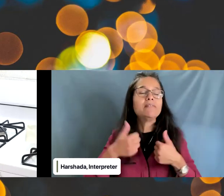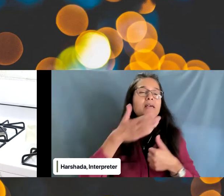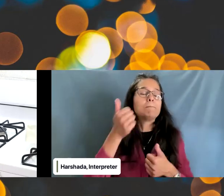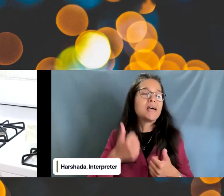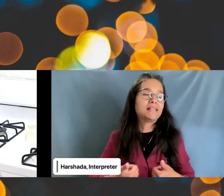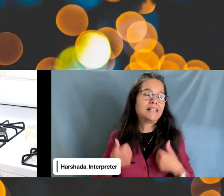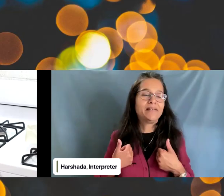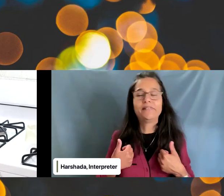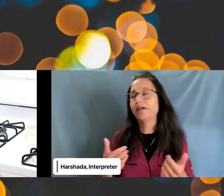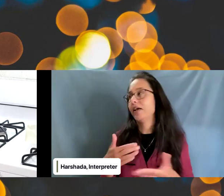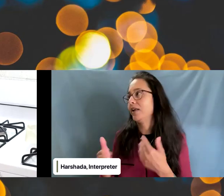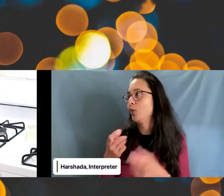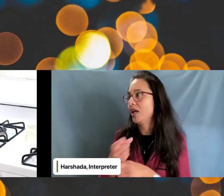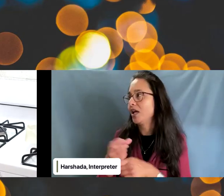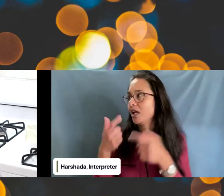How